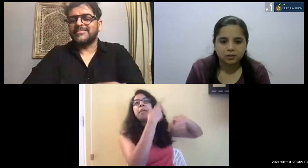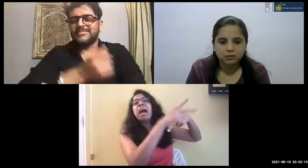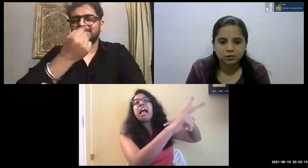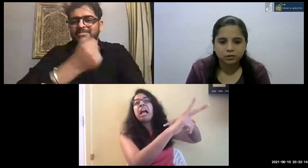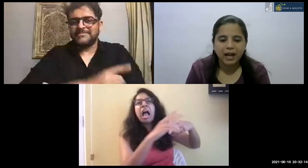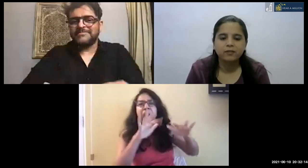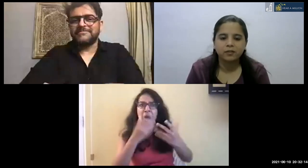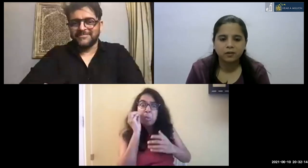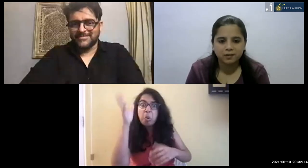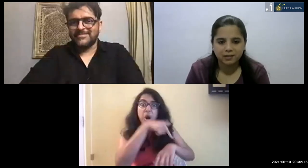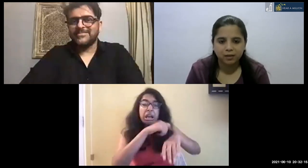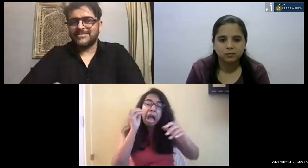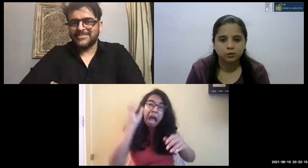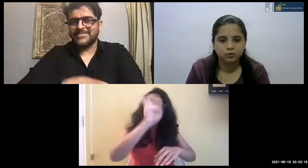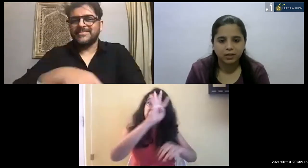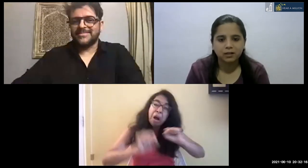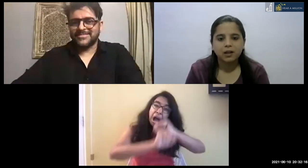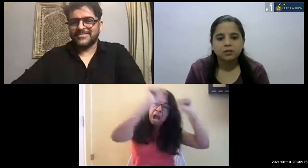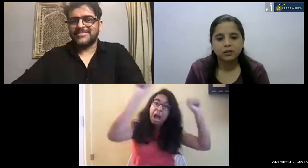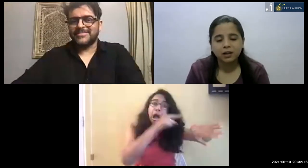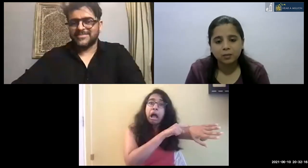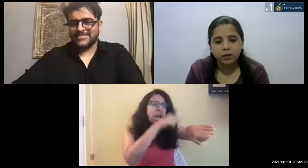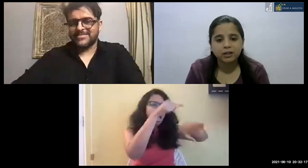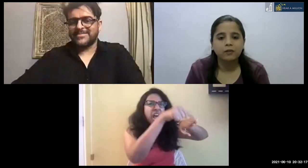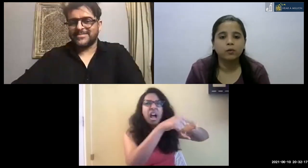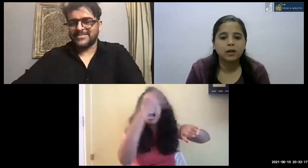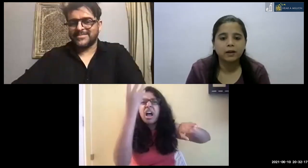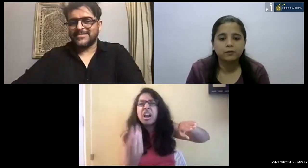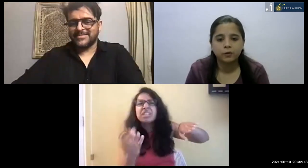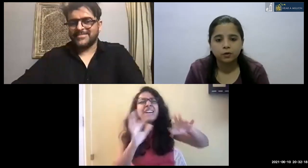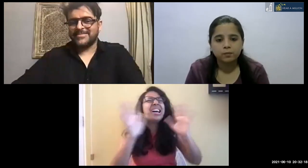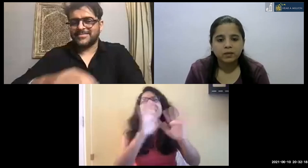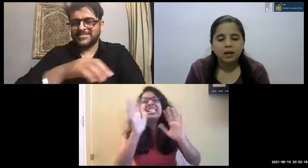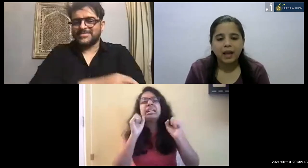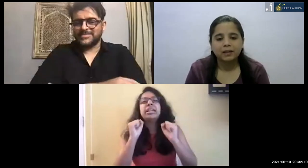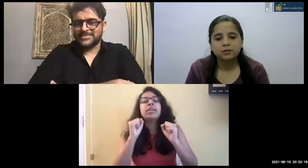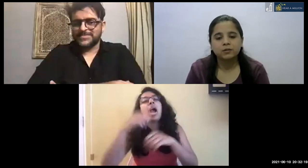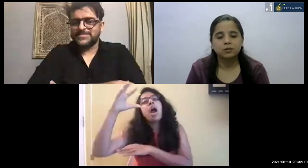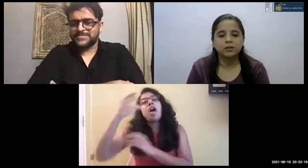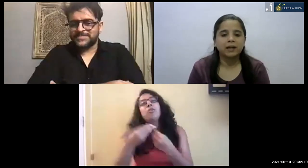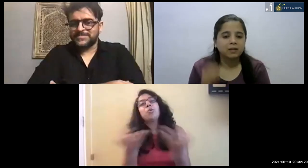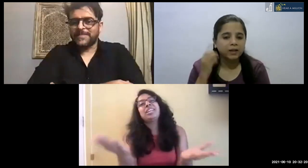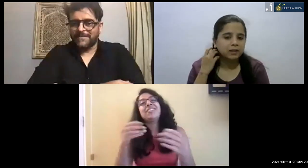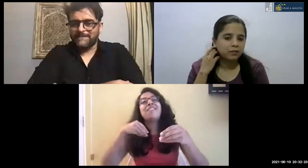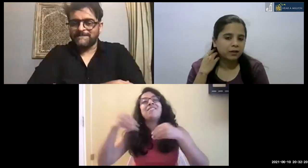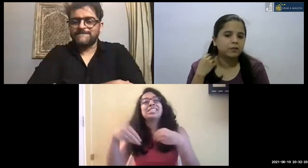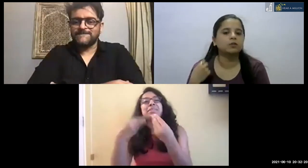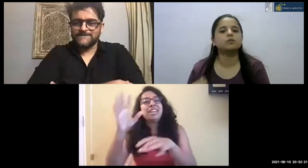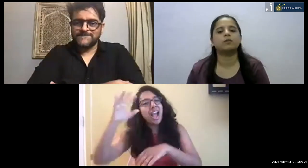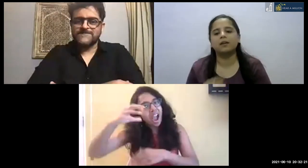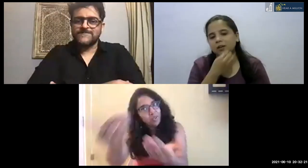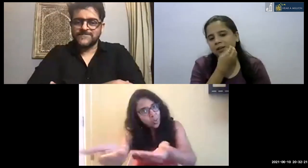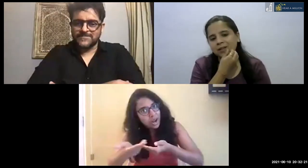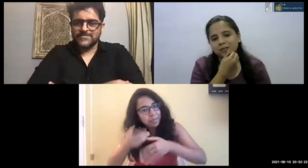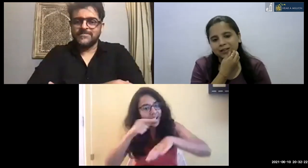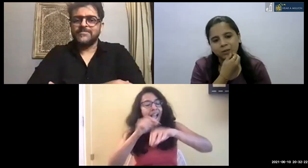staying here. So they have different time zones, right? So in the early morning, they have to wake up at 4. And so they are living in different zones.